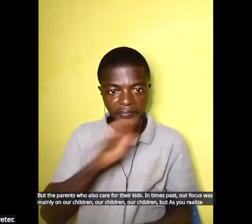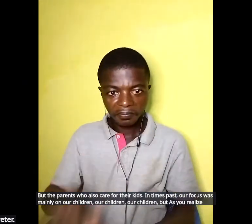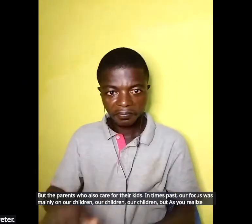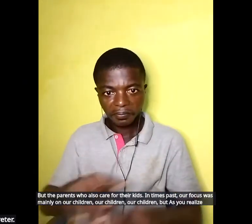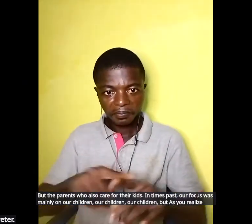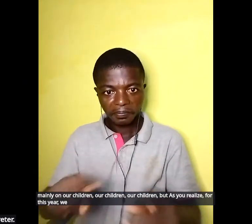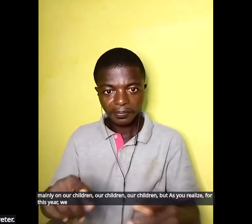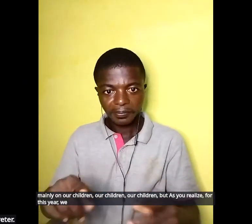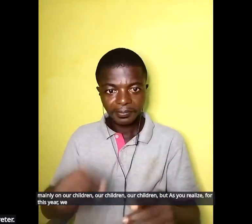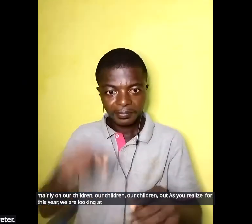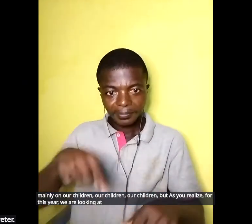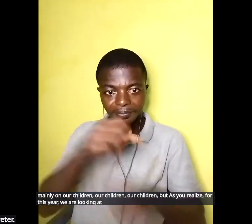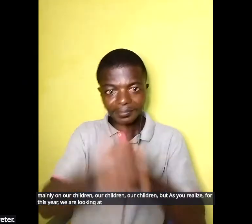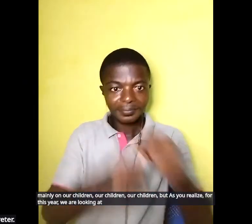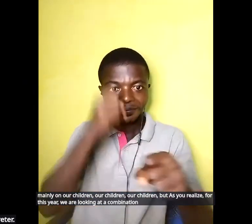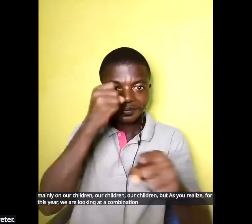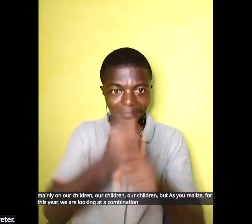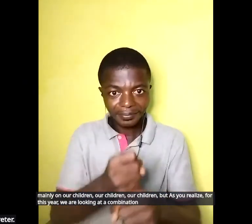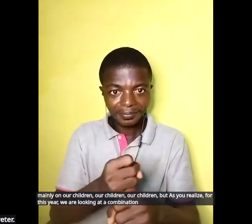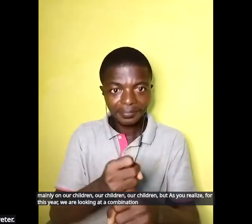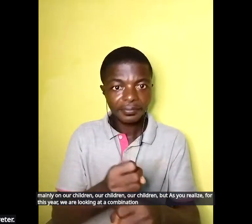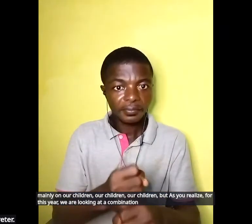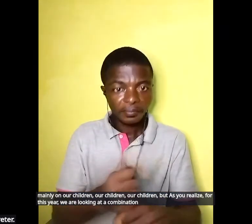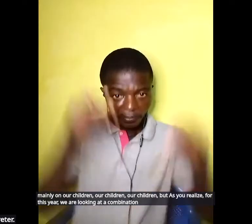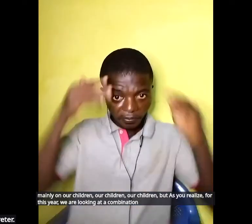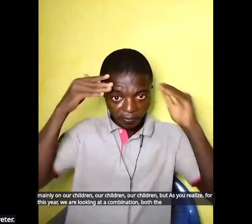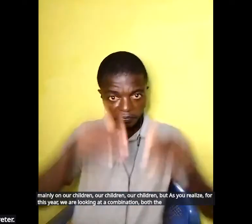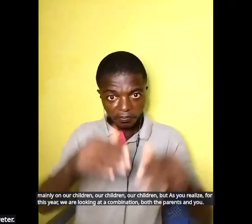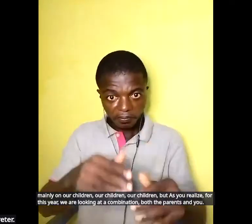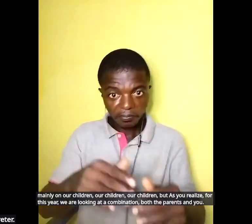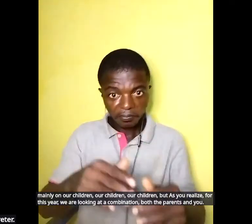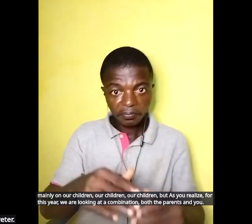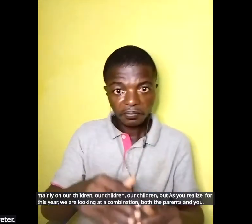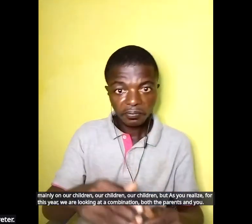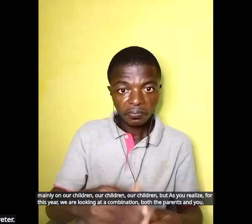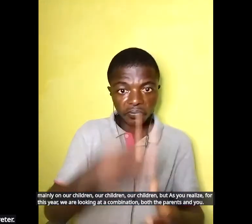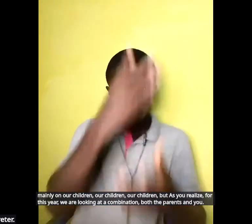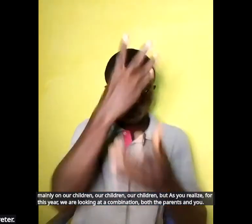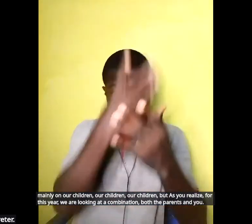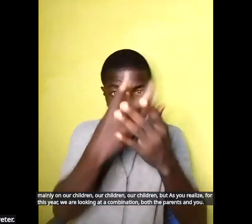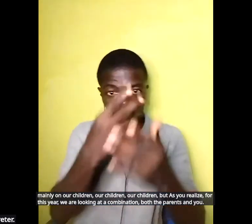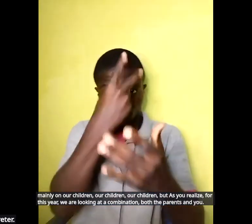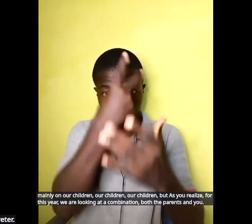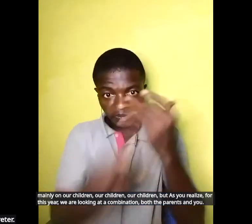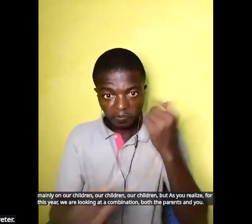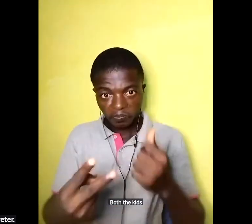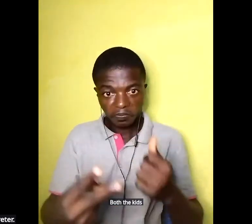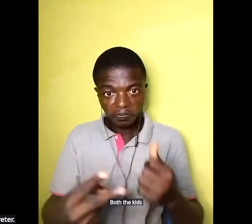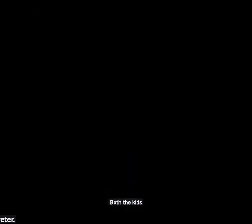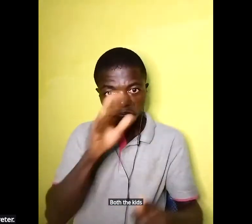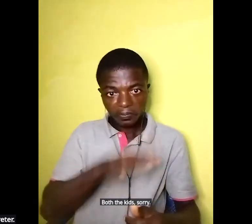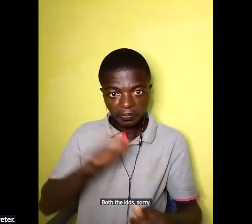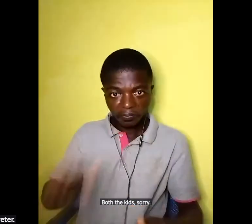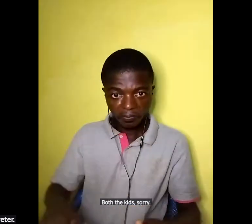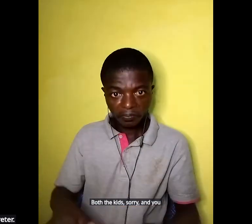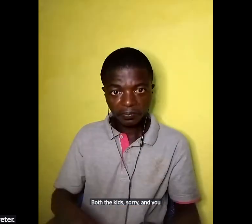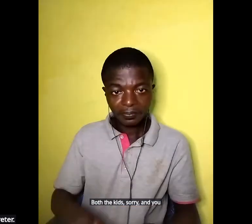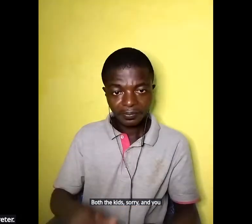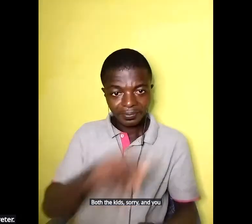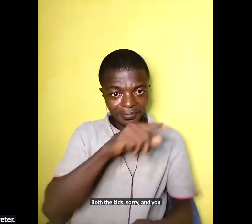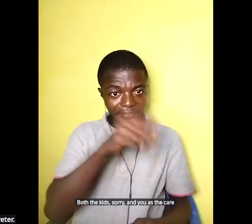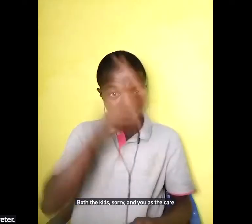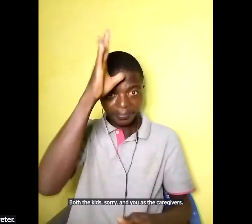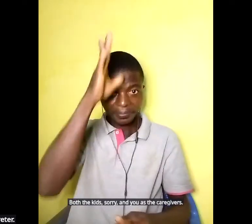we are looking at a combination, both the parents and you, both the kids, sorry, and you as the